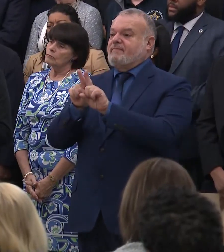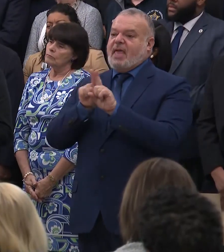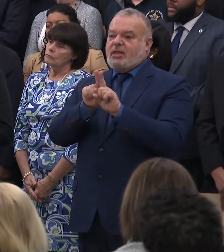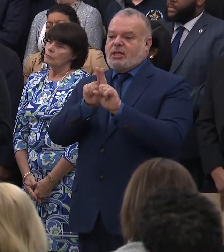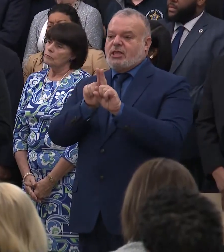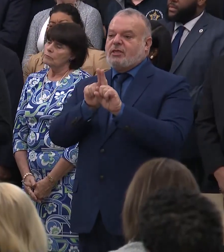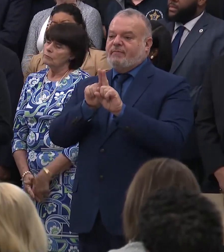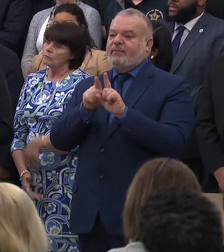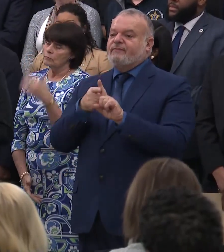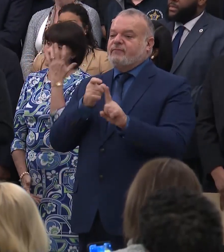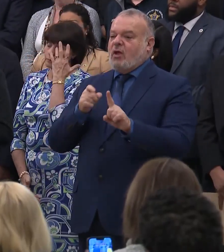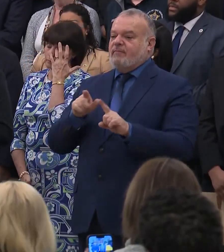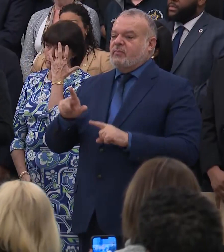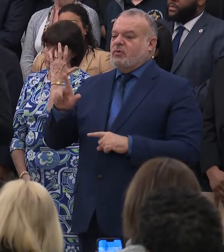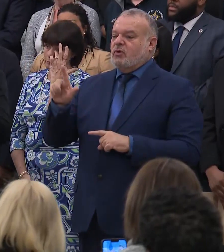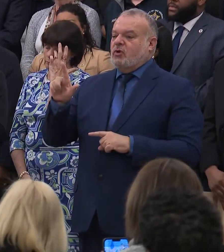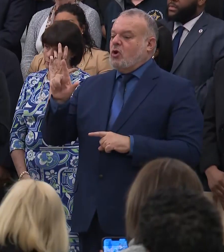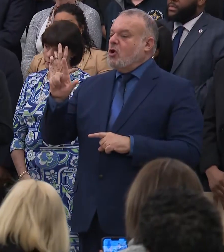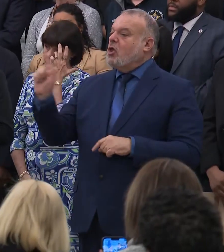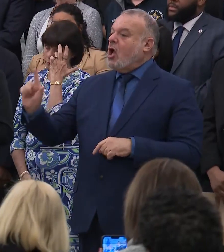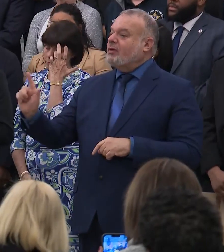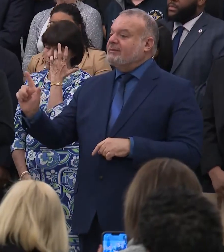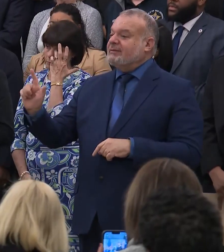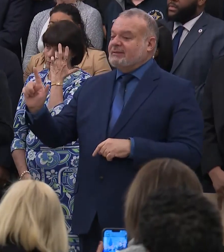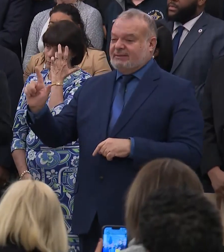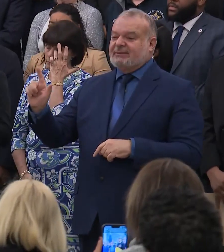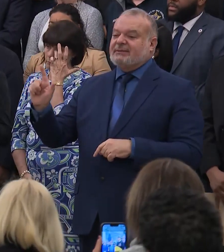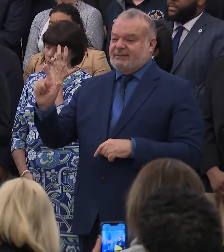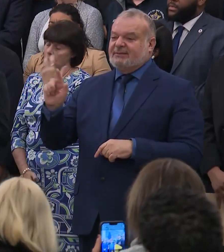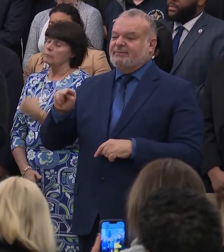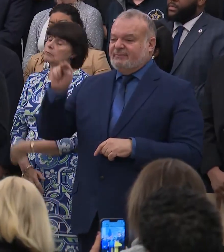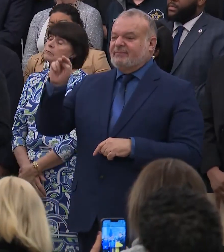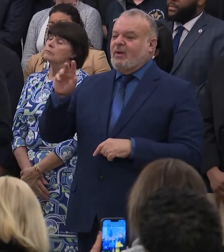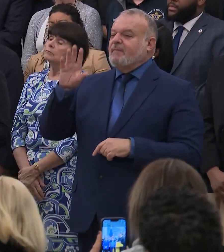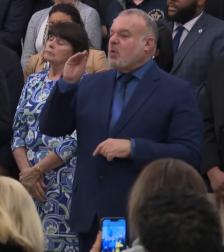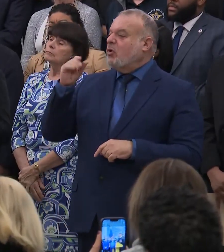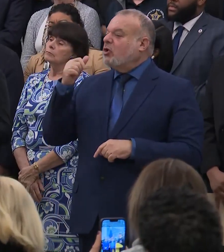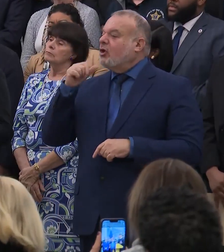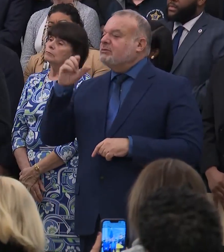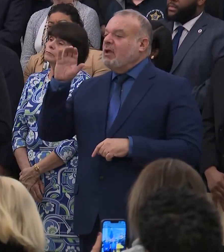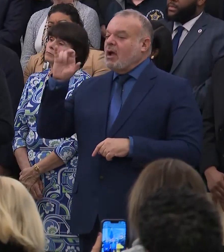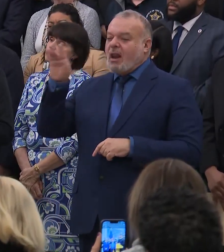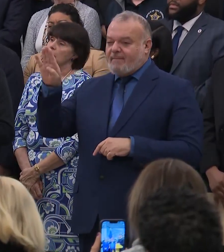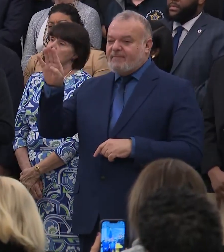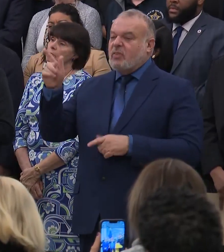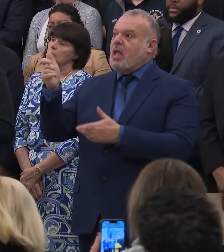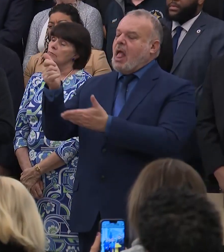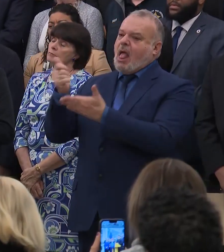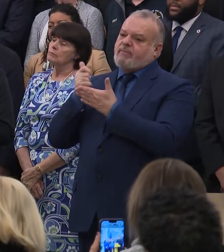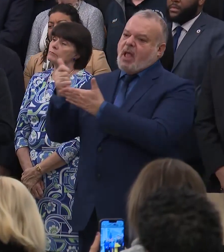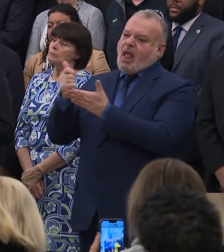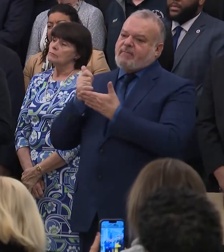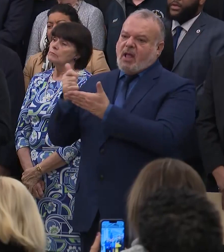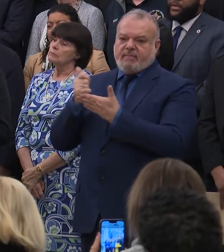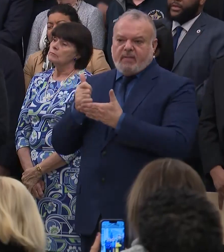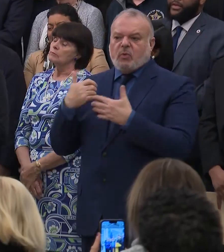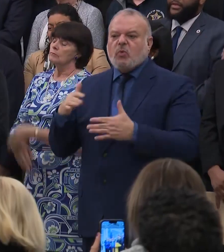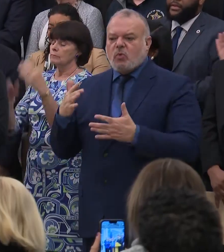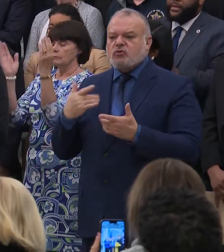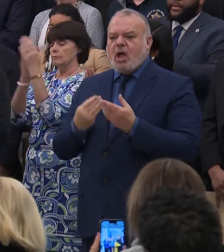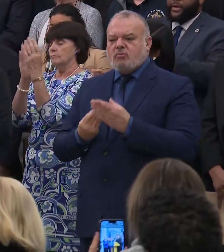that helped me with support and get my life back on track, which led me to get a full scholarship at Northeastern University. I